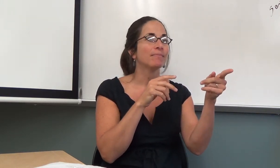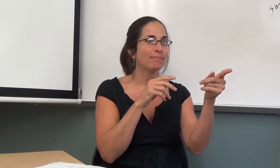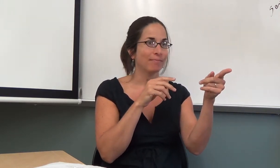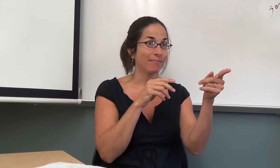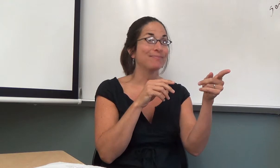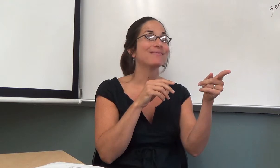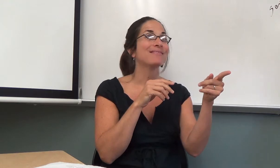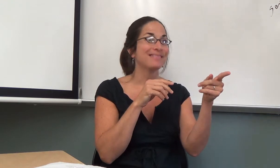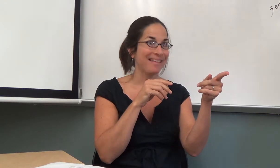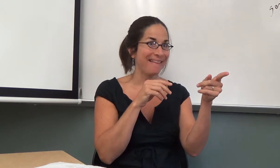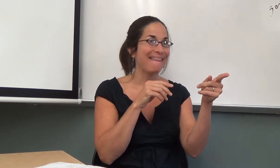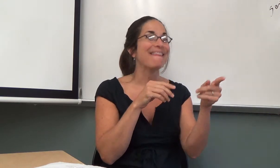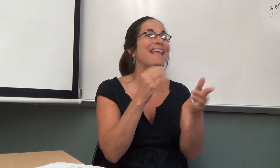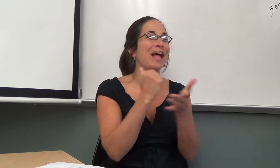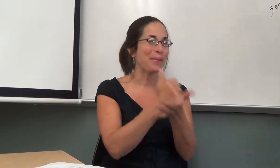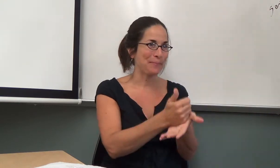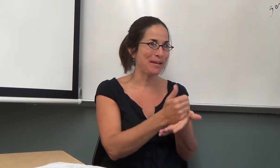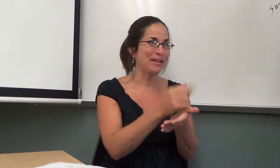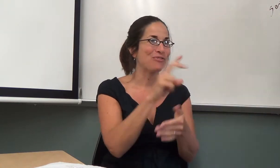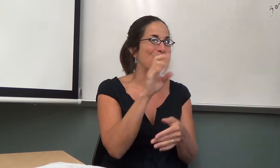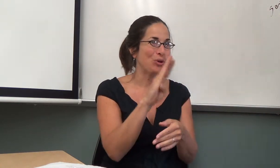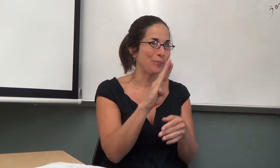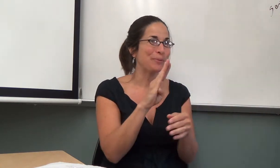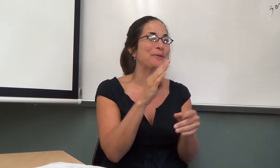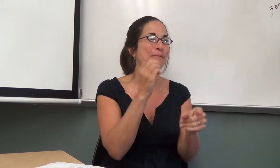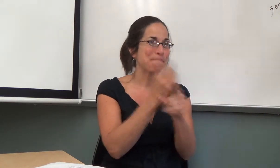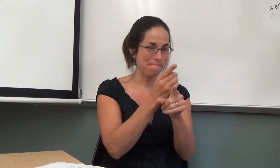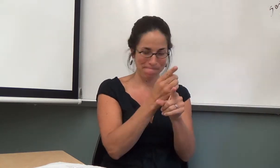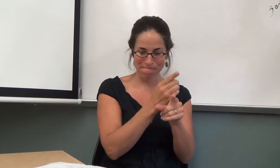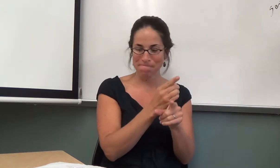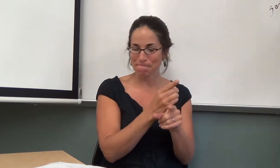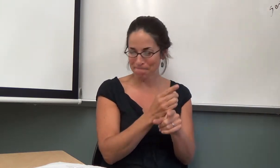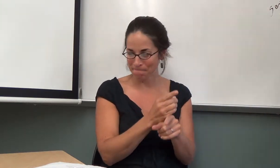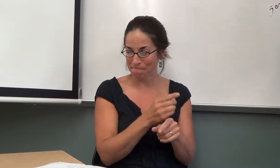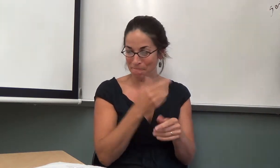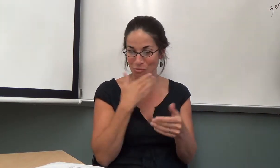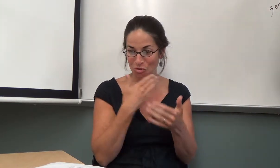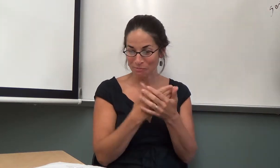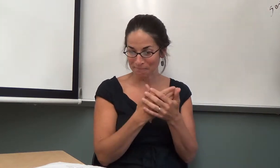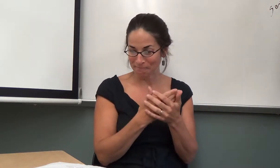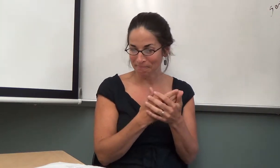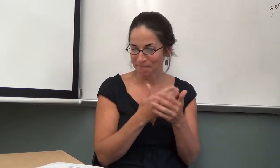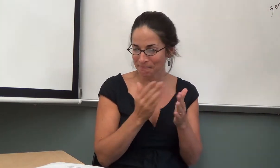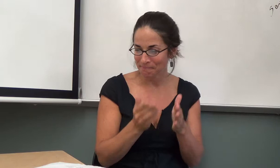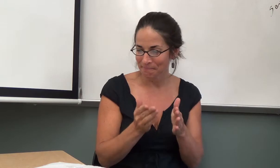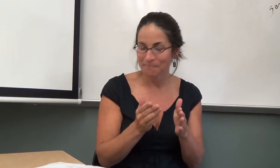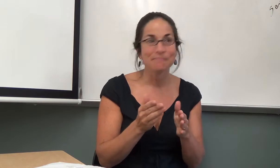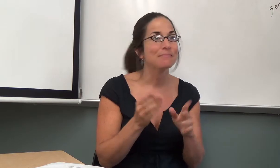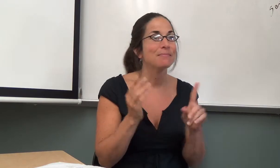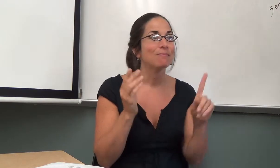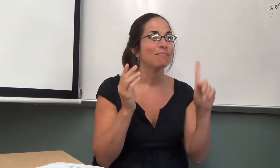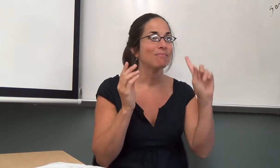What kind? a helping verb. Yeah, that's it. Nice job. And then, hold on, we're gonna keep going